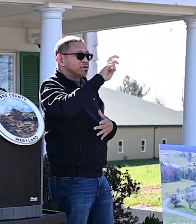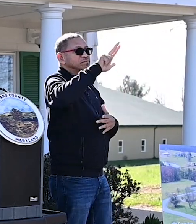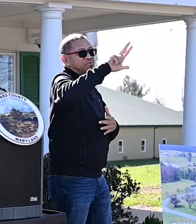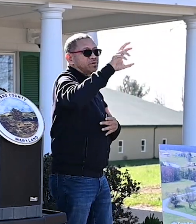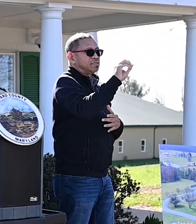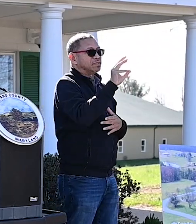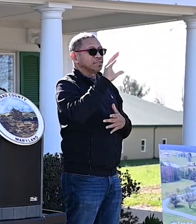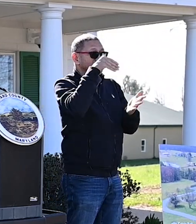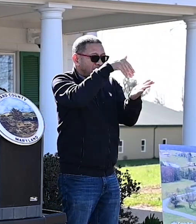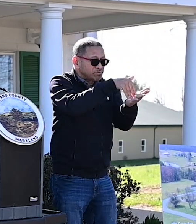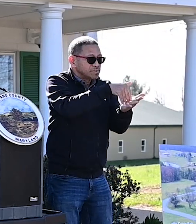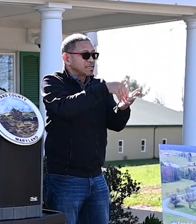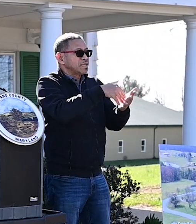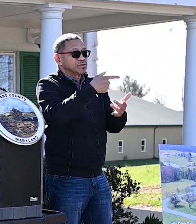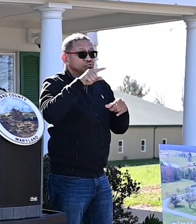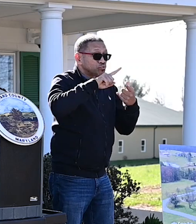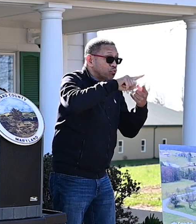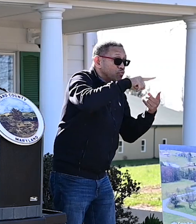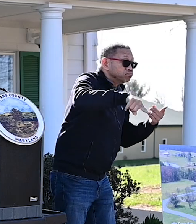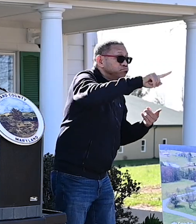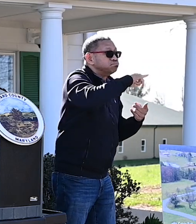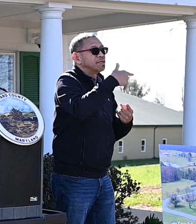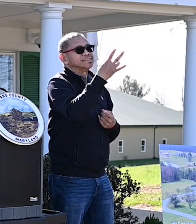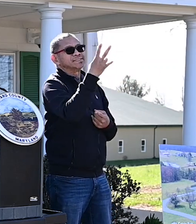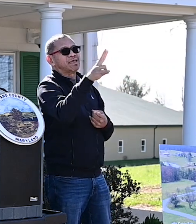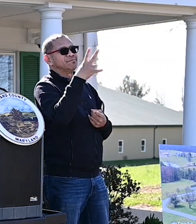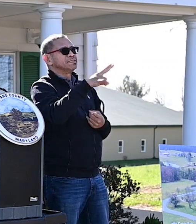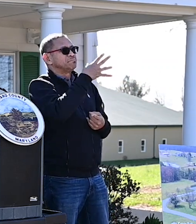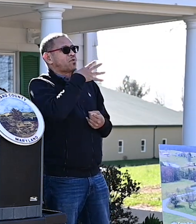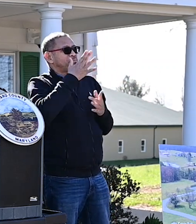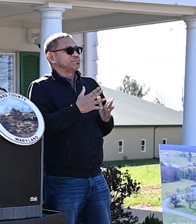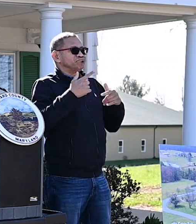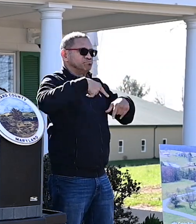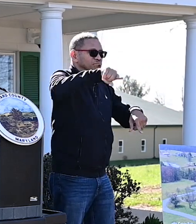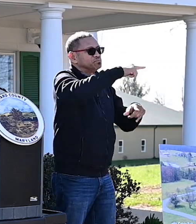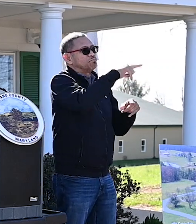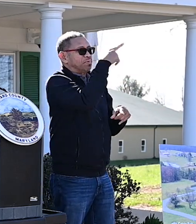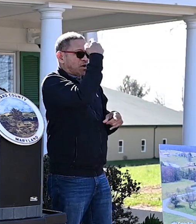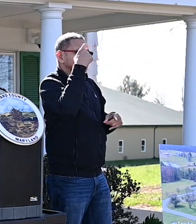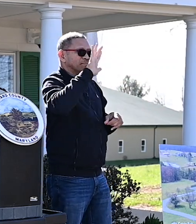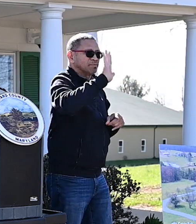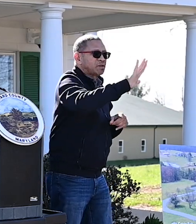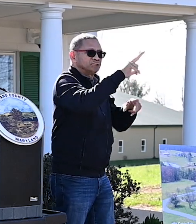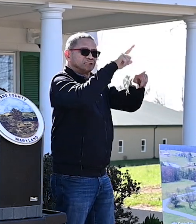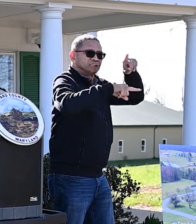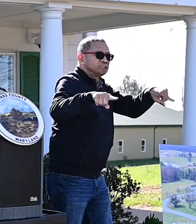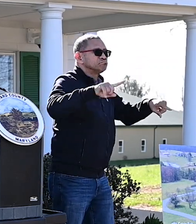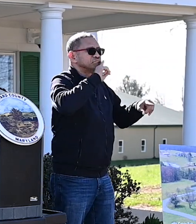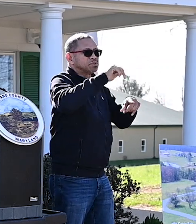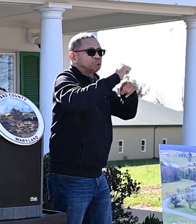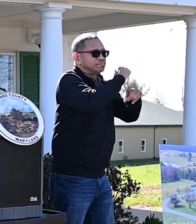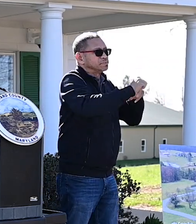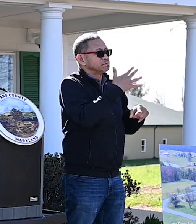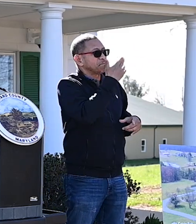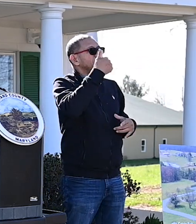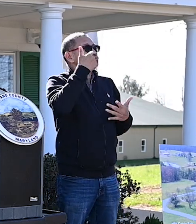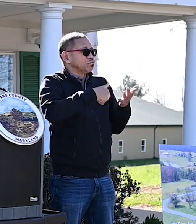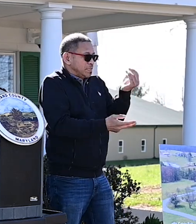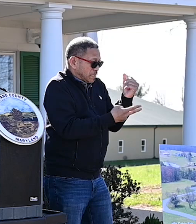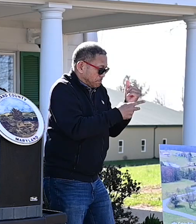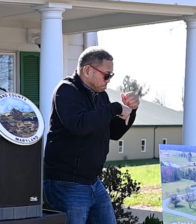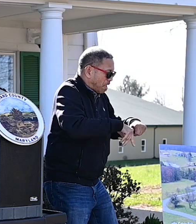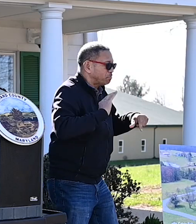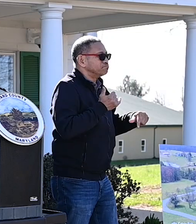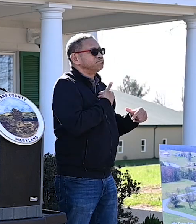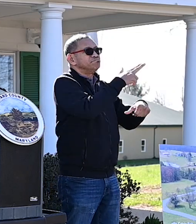$430,000 in grants to 17 local farms for a variety of best management practices that protect our natural resources and help farmers to